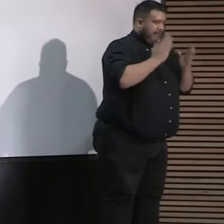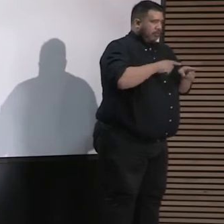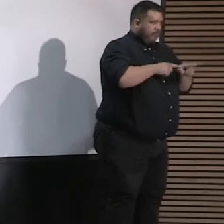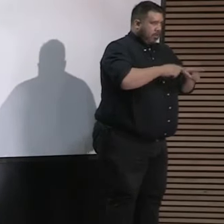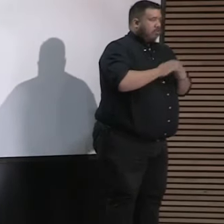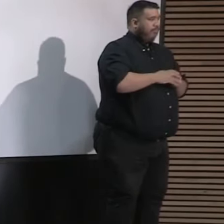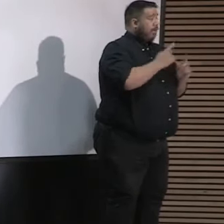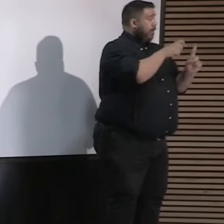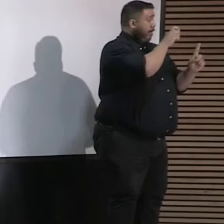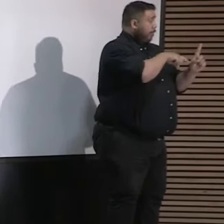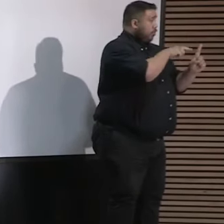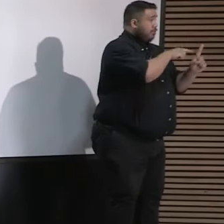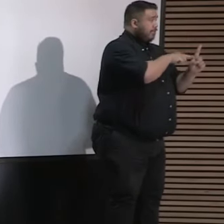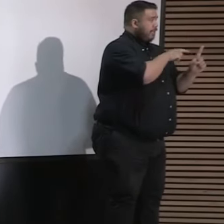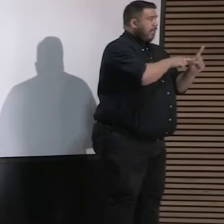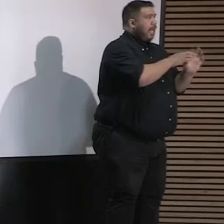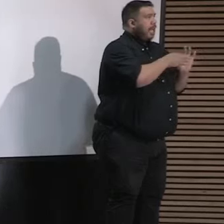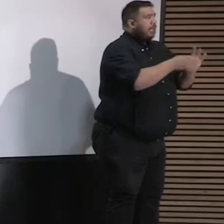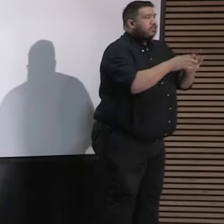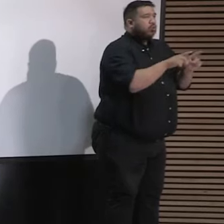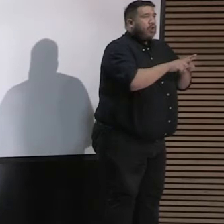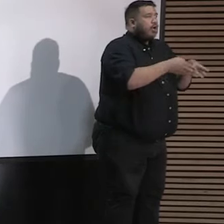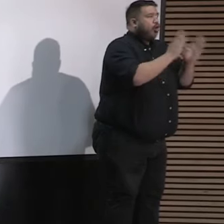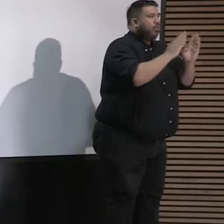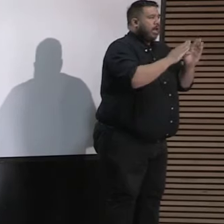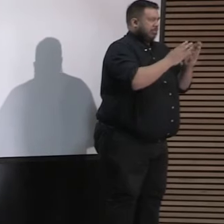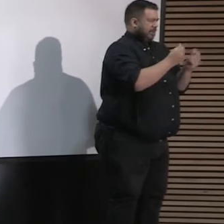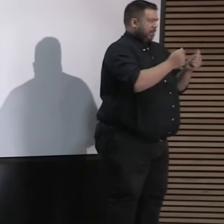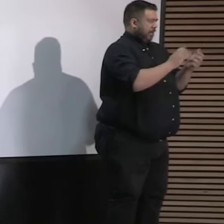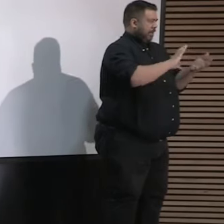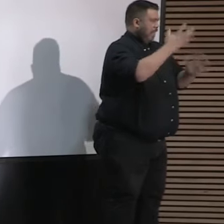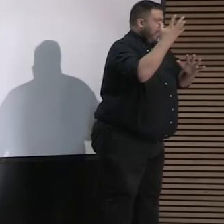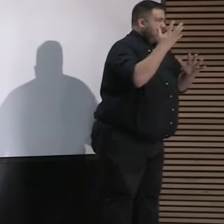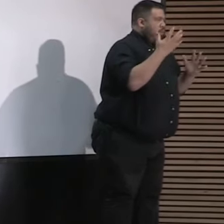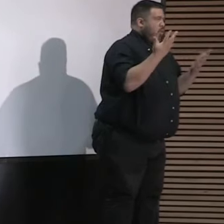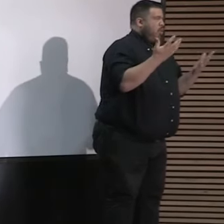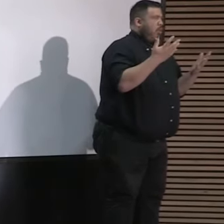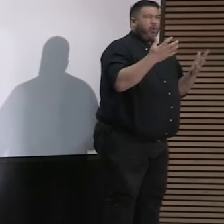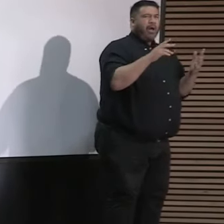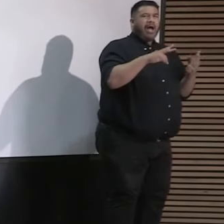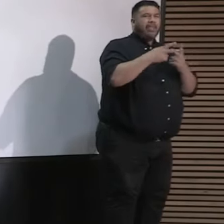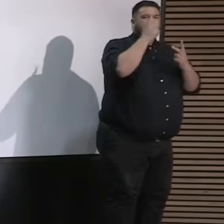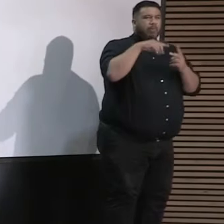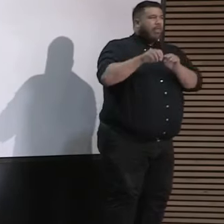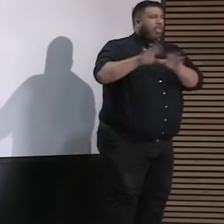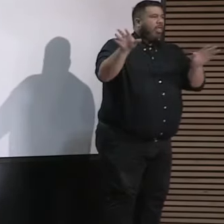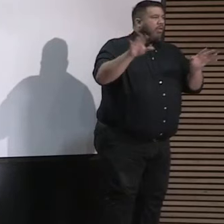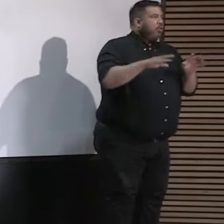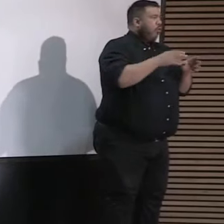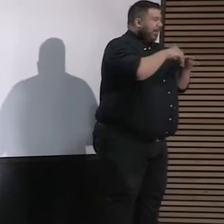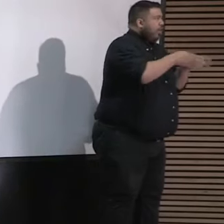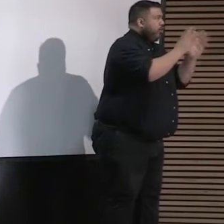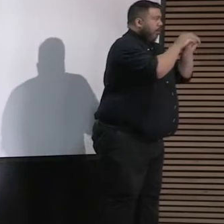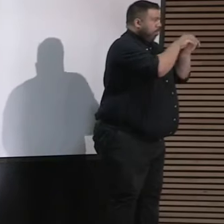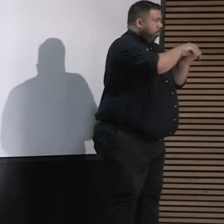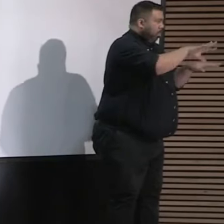not linked to any incident, system breakdown, or indeed any wider outbreak at the facility. In fact, the facility